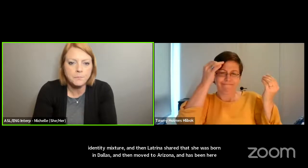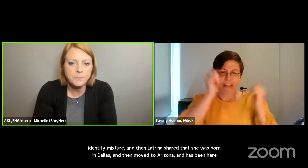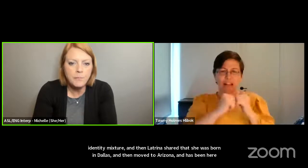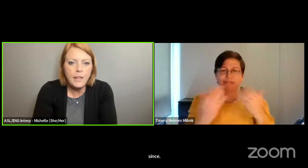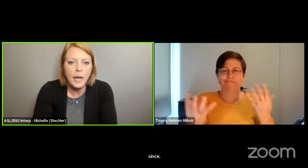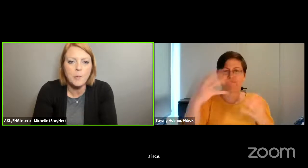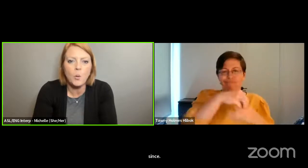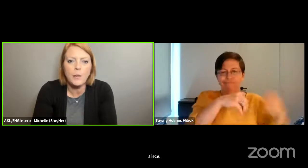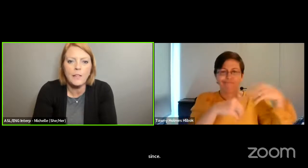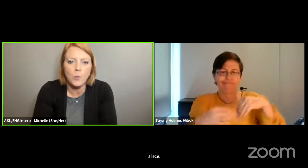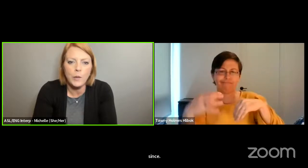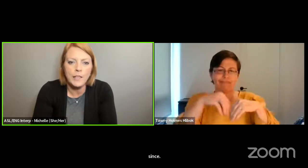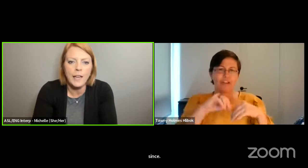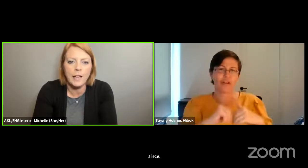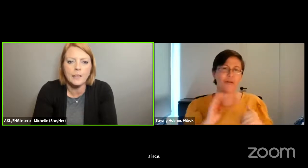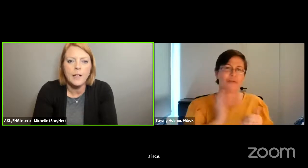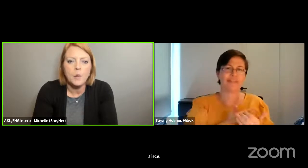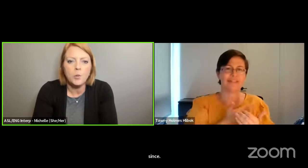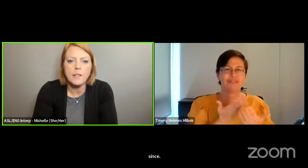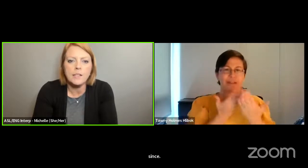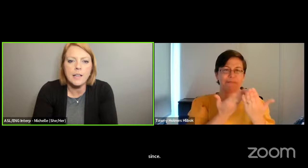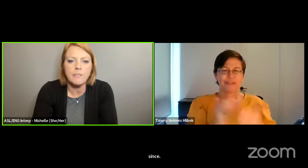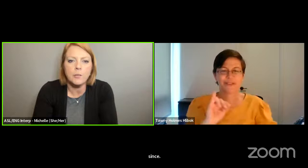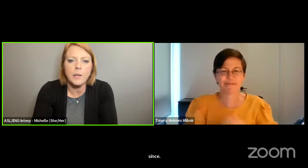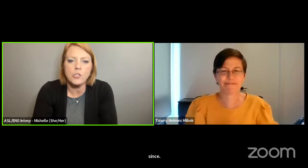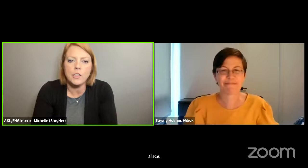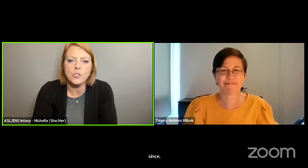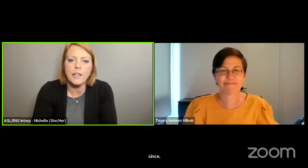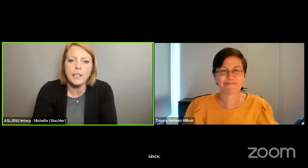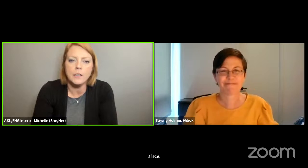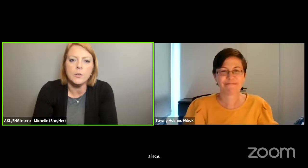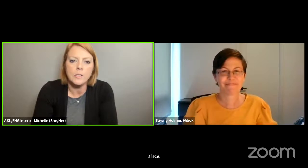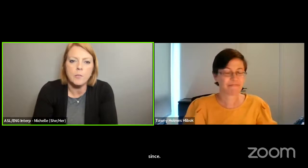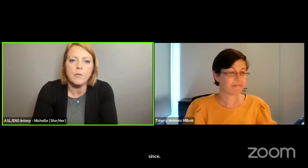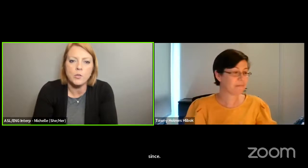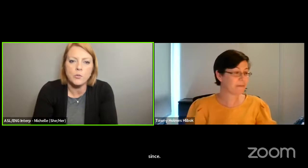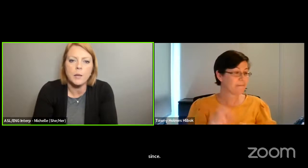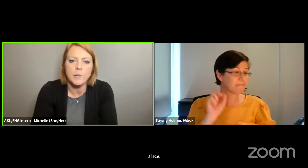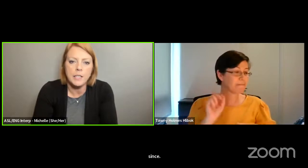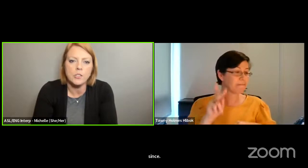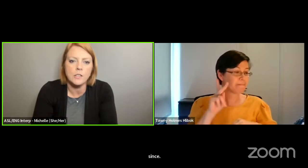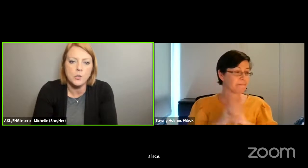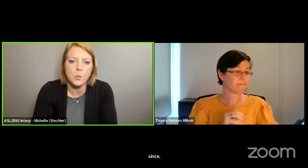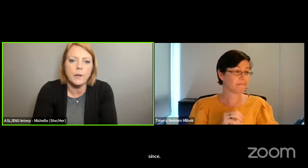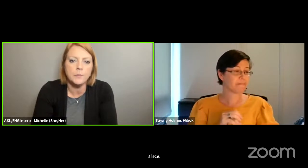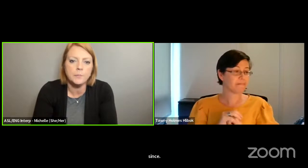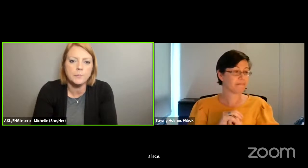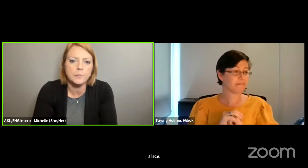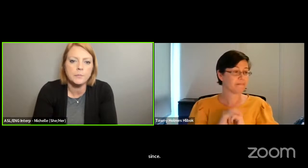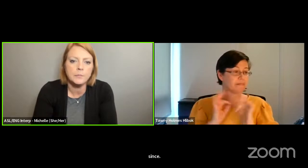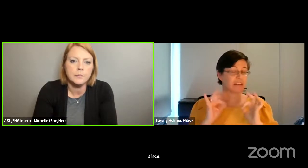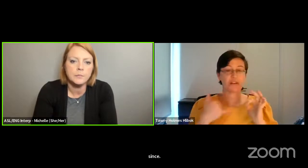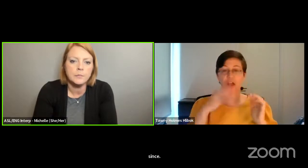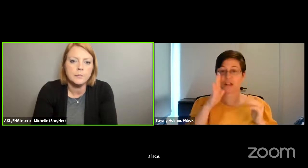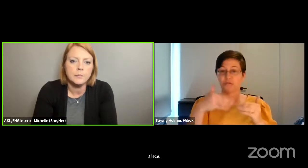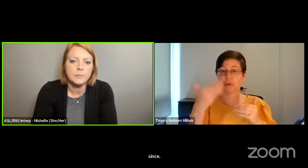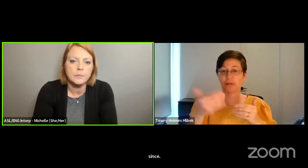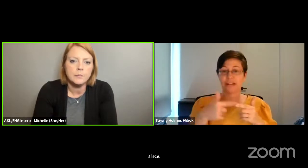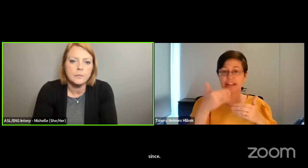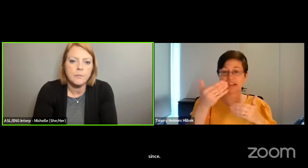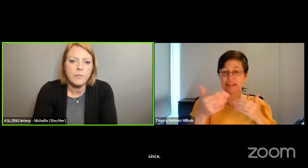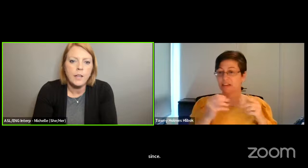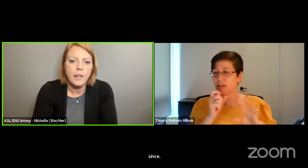nice. I'm hoping that we can process that information and try to include some of those recommendations as well.